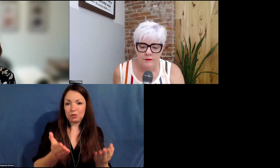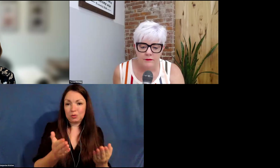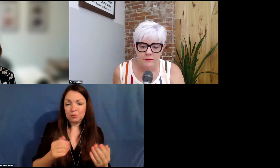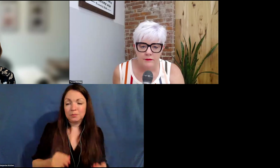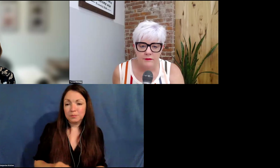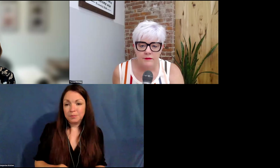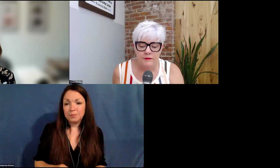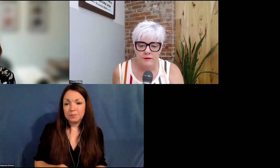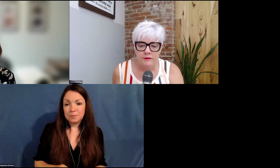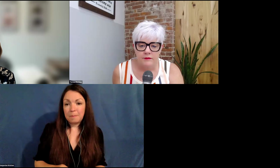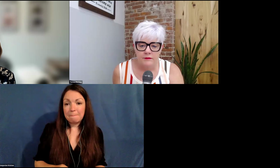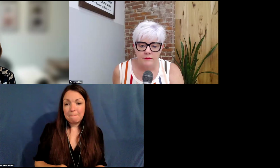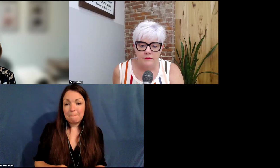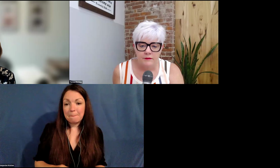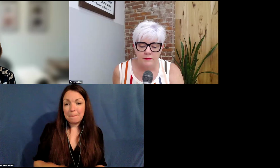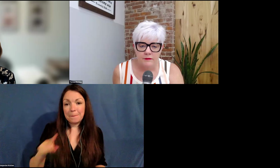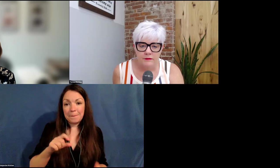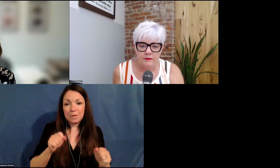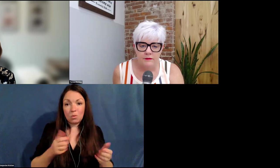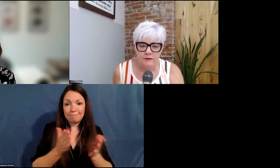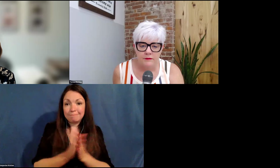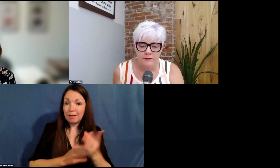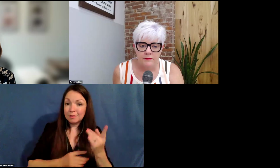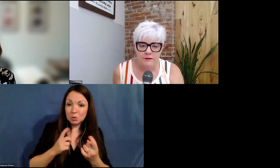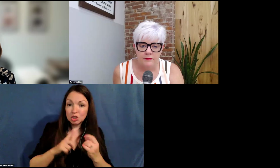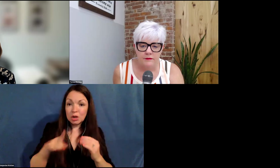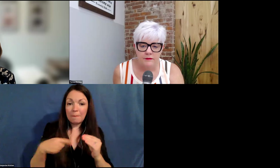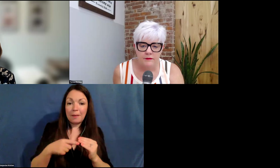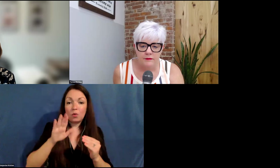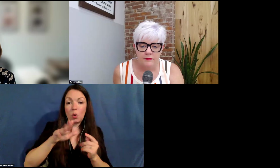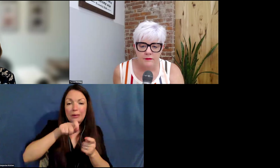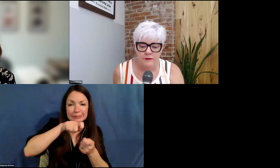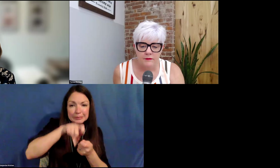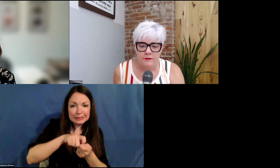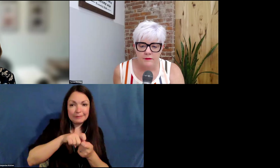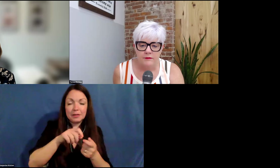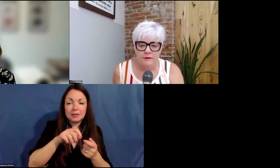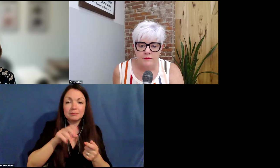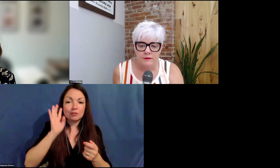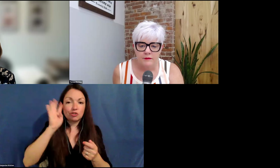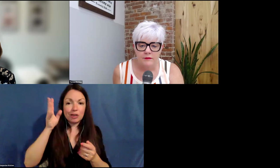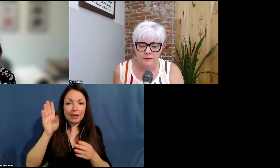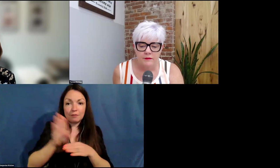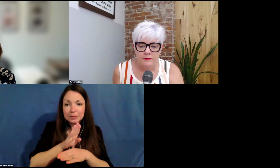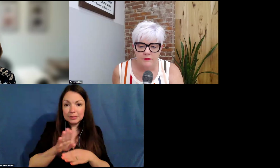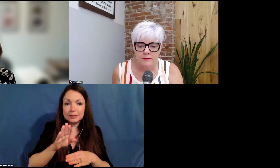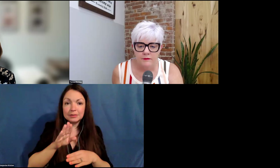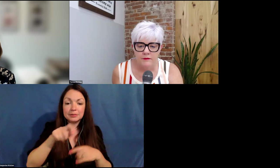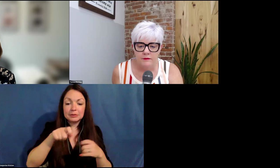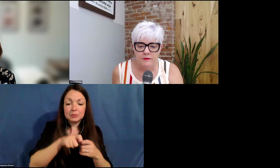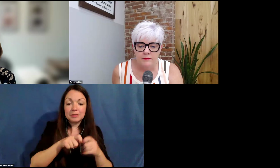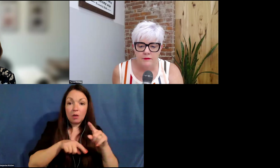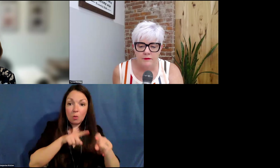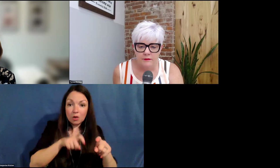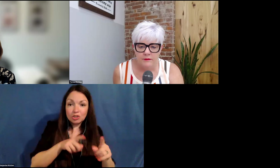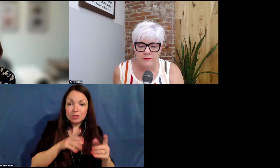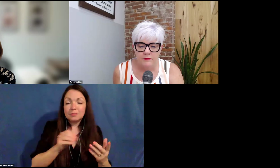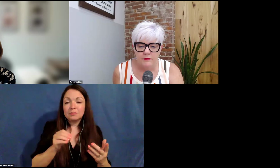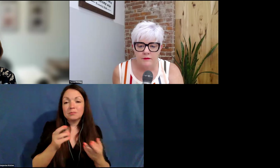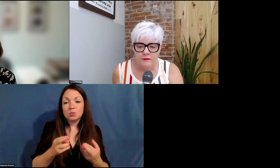which is a way for you all to ask questions about your particular creative business, questions you might have, and resources you might be